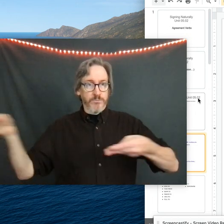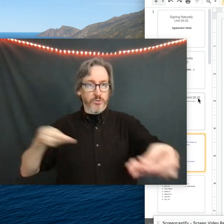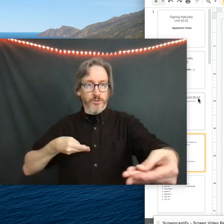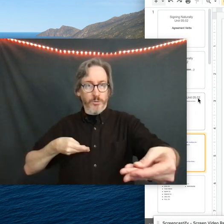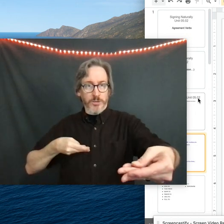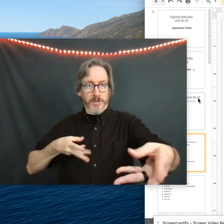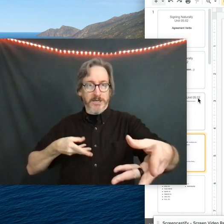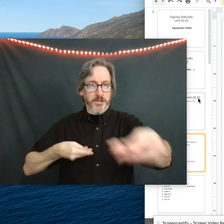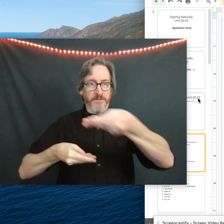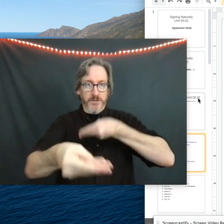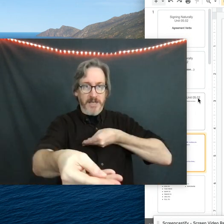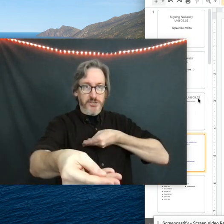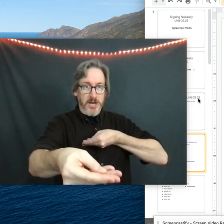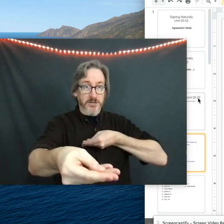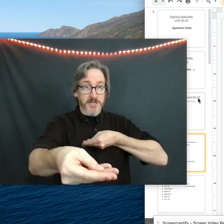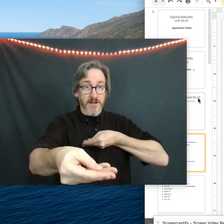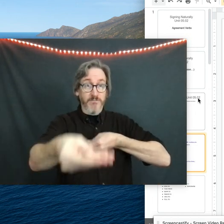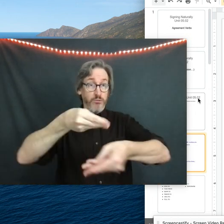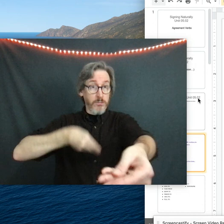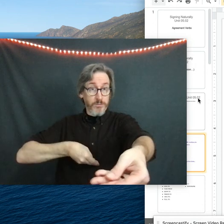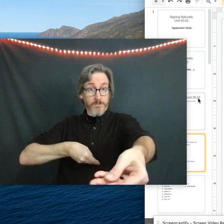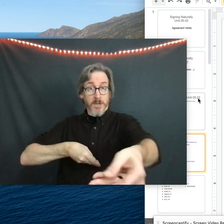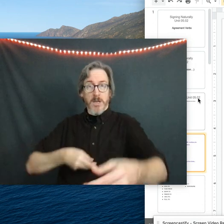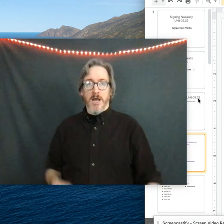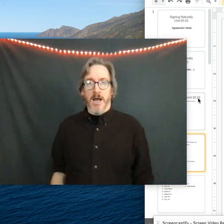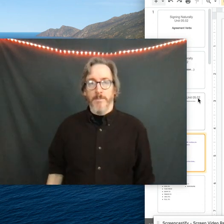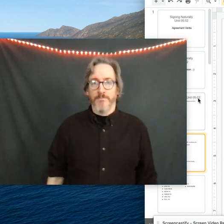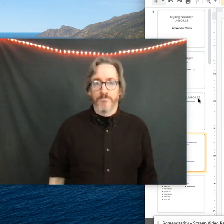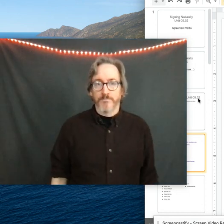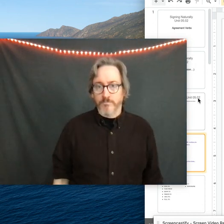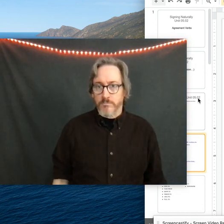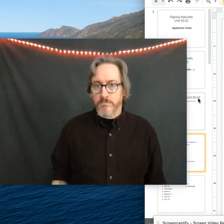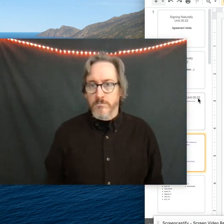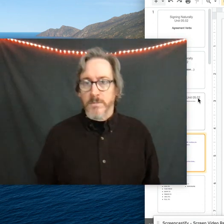these. You can like shift, exchange stuff.